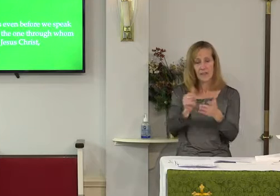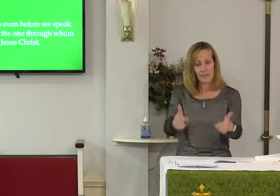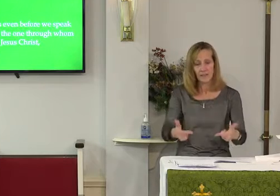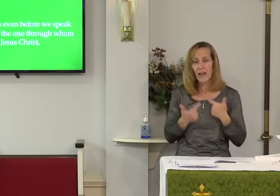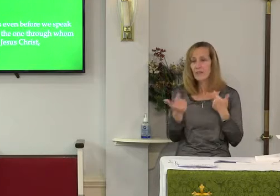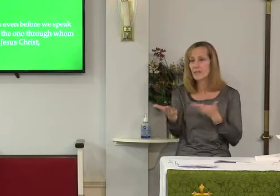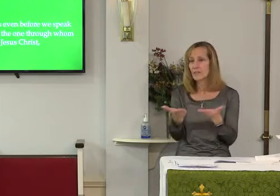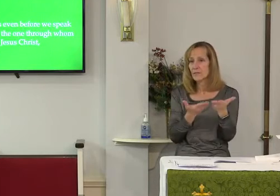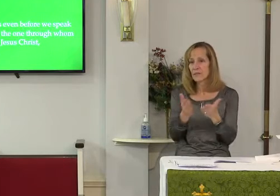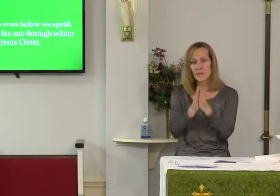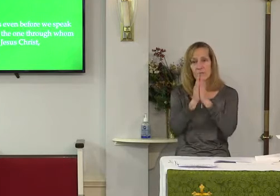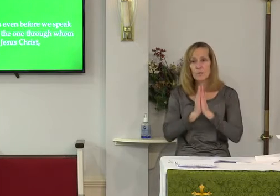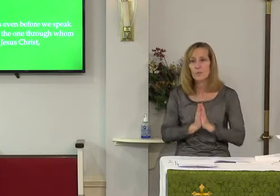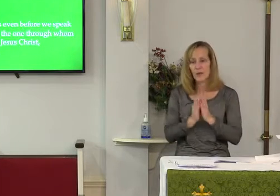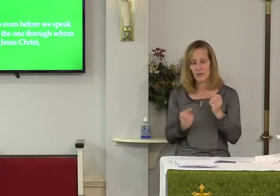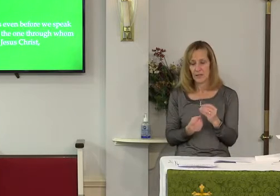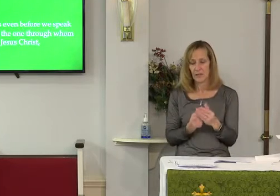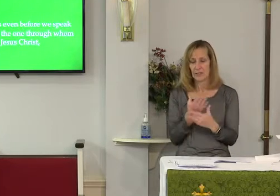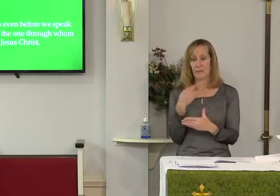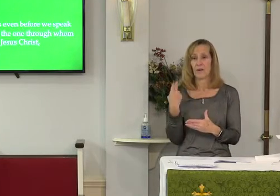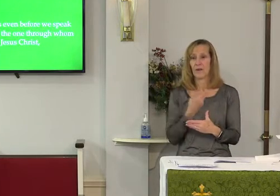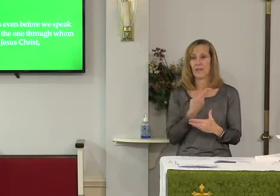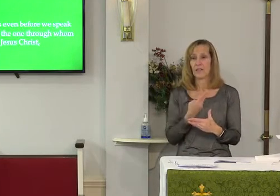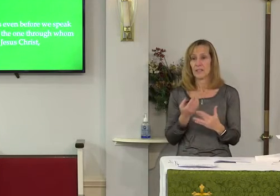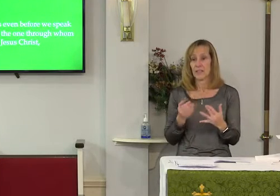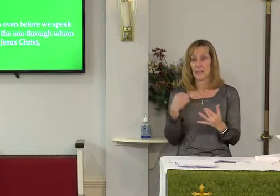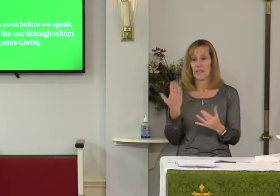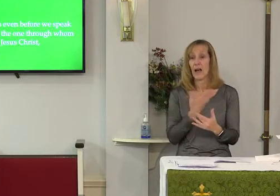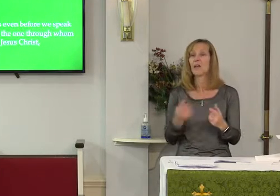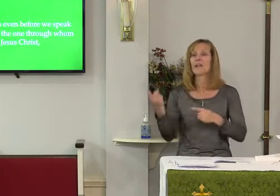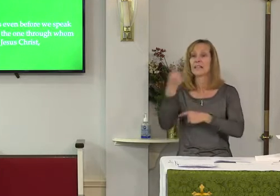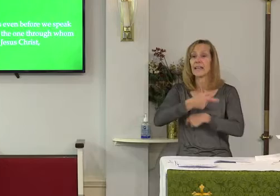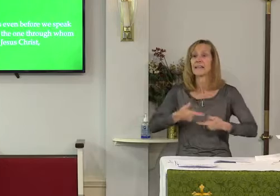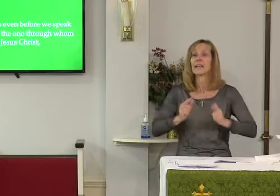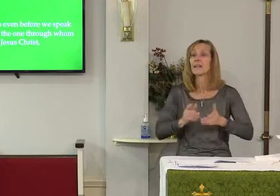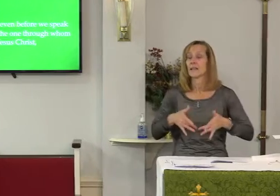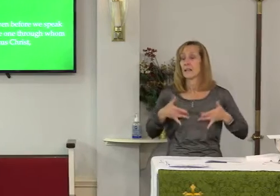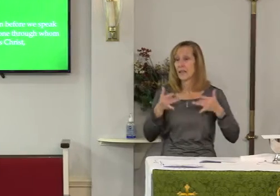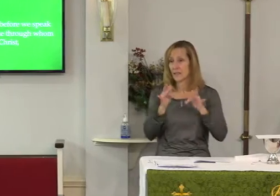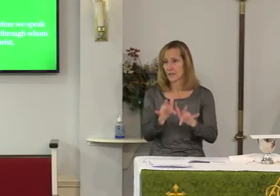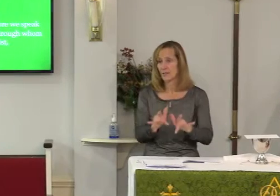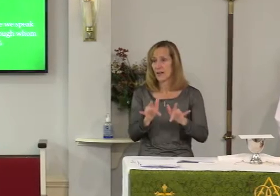of service and prayer inspire us in our days, let us pray.